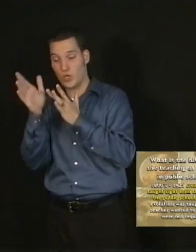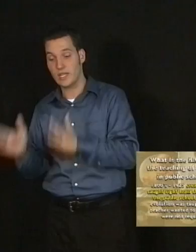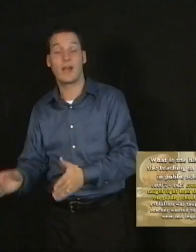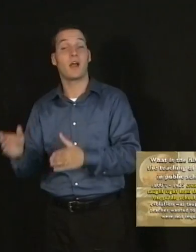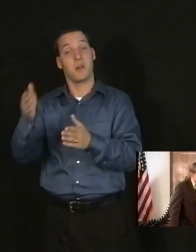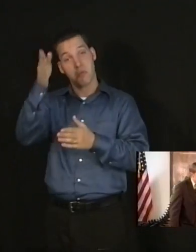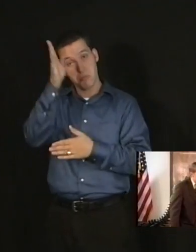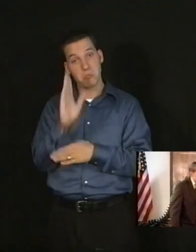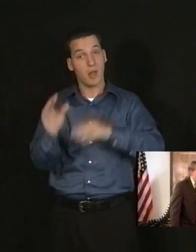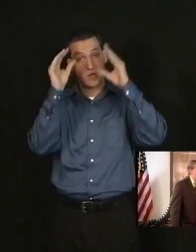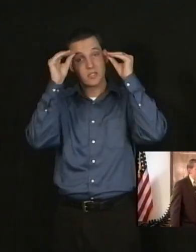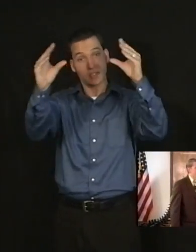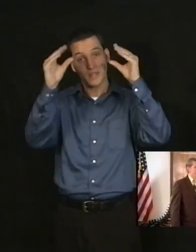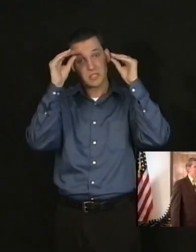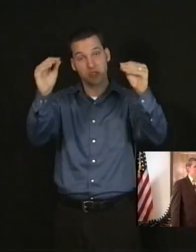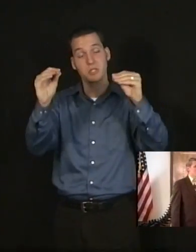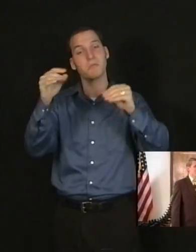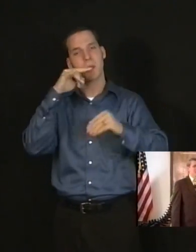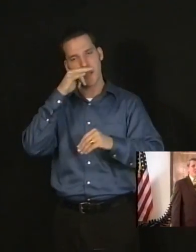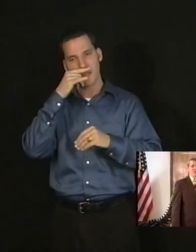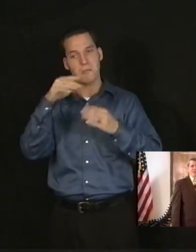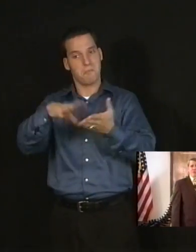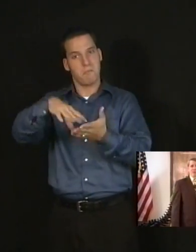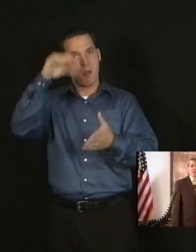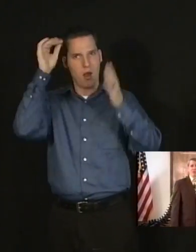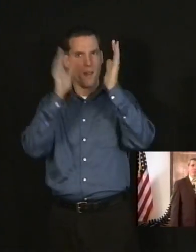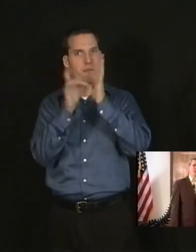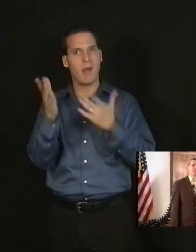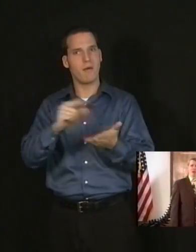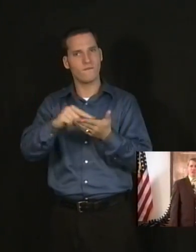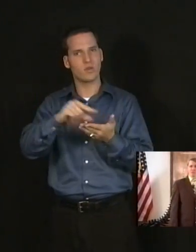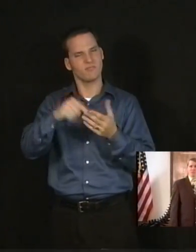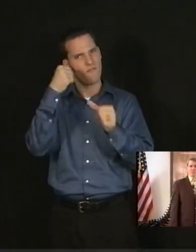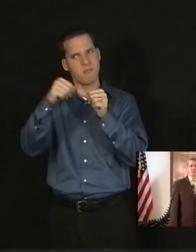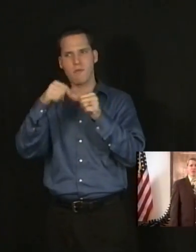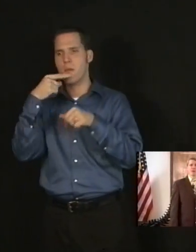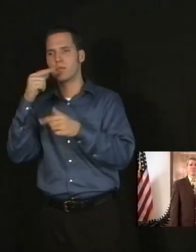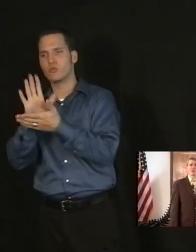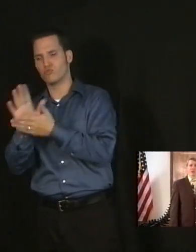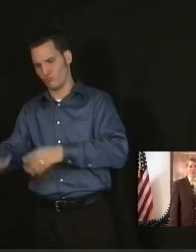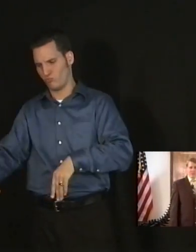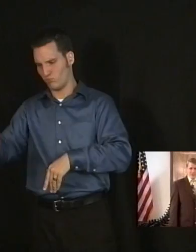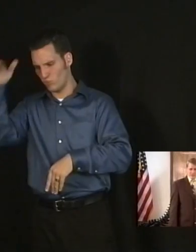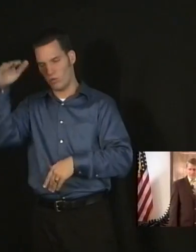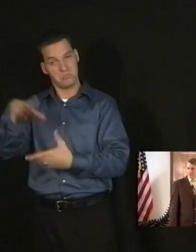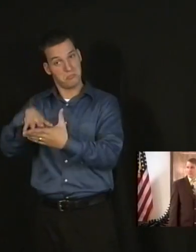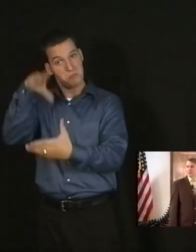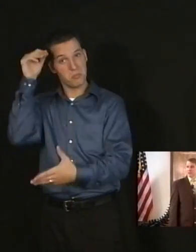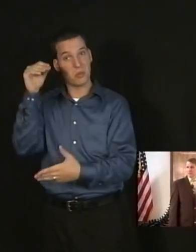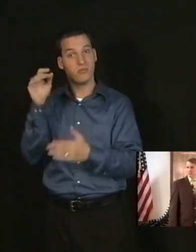memorized Bible verses. I remember in public school in Illinois growing up, we memorized Bible verses and said prayer every morning.